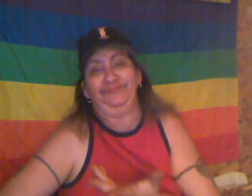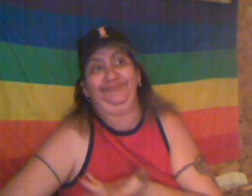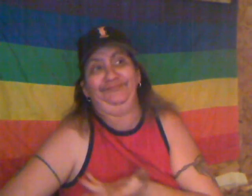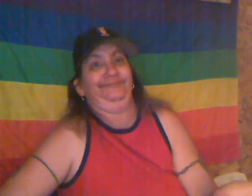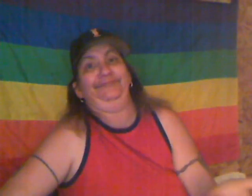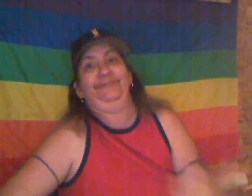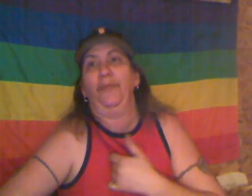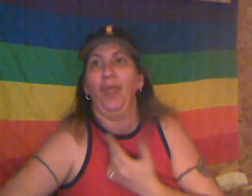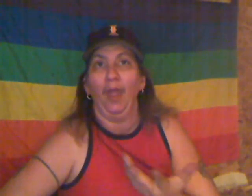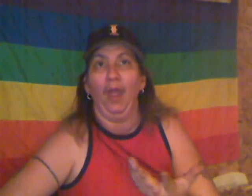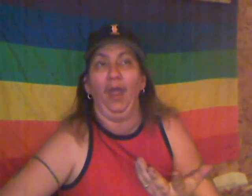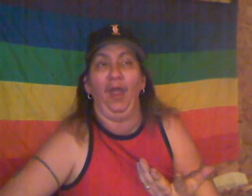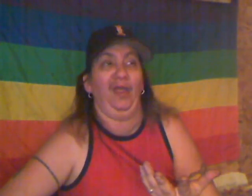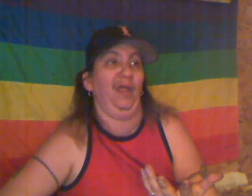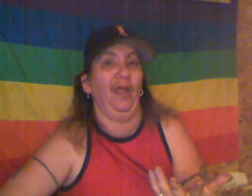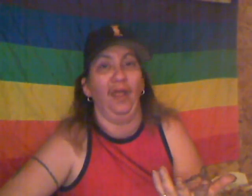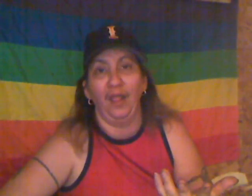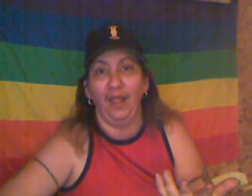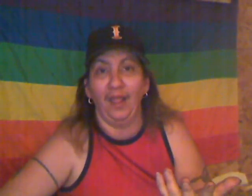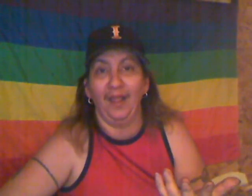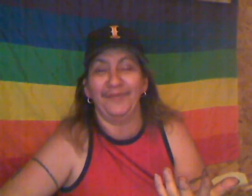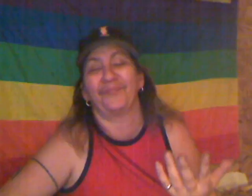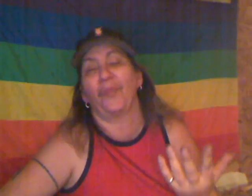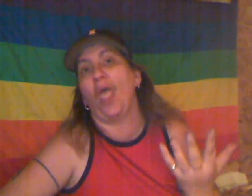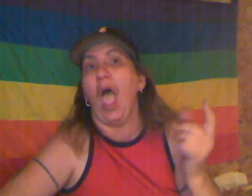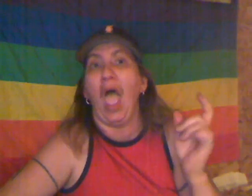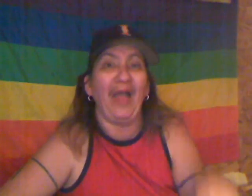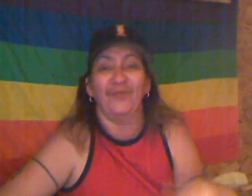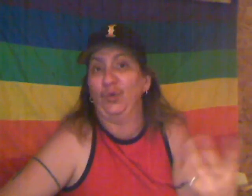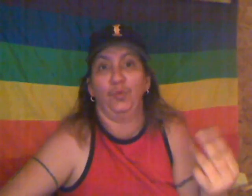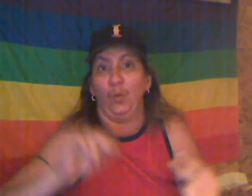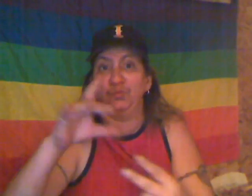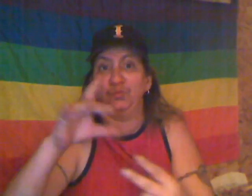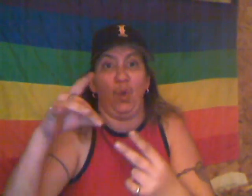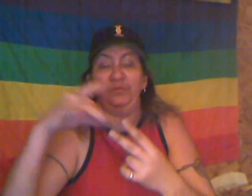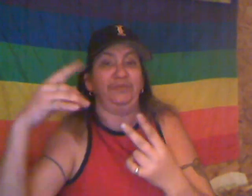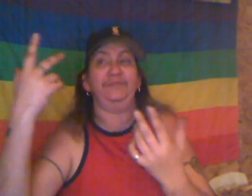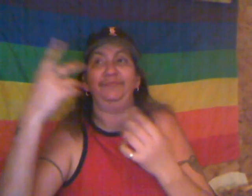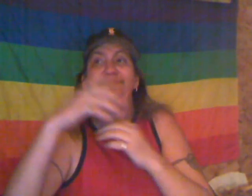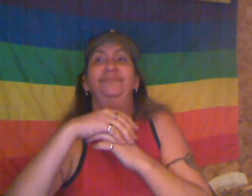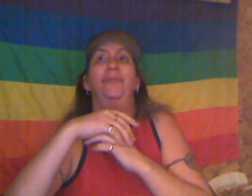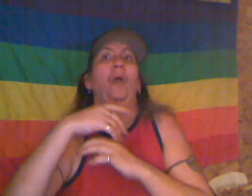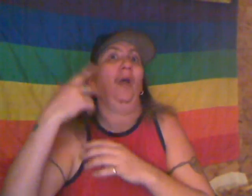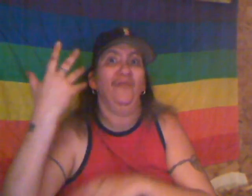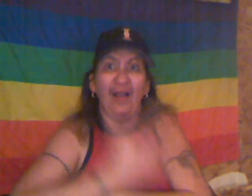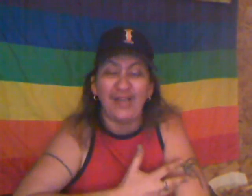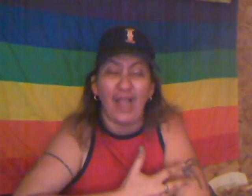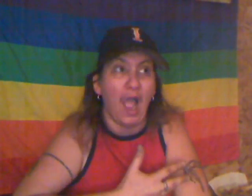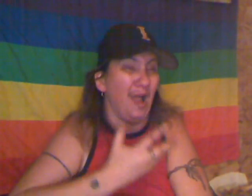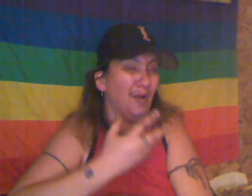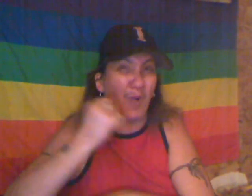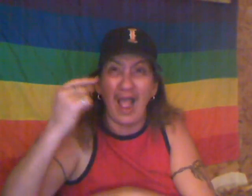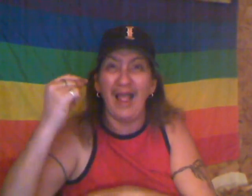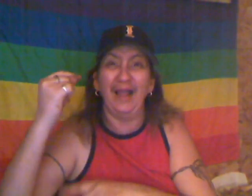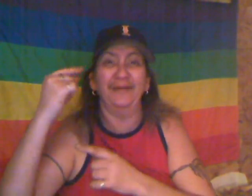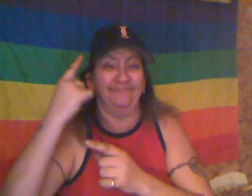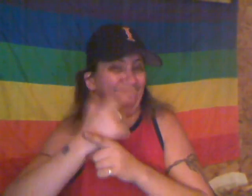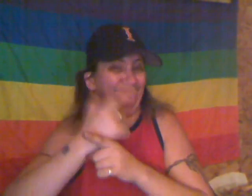of this part of the atmosphere. We've only had sporadic measurements over the years. And so, time is the first global exploration of